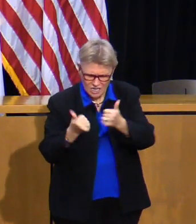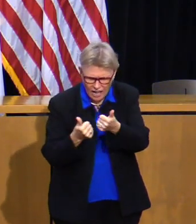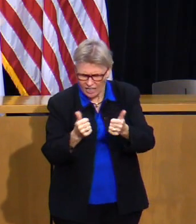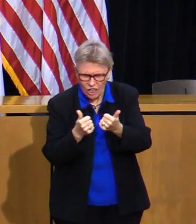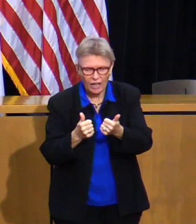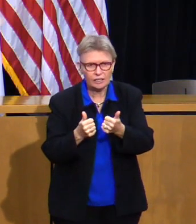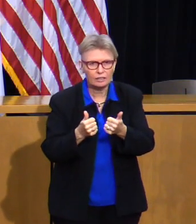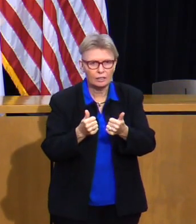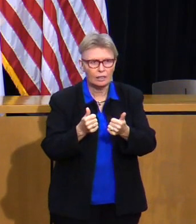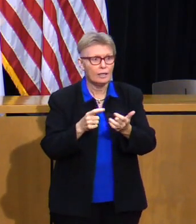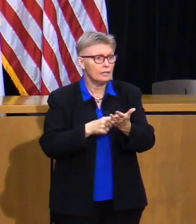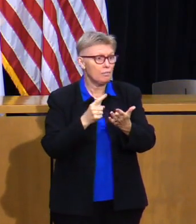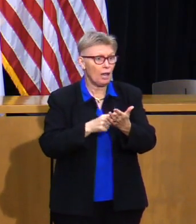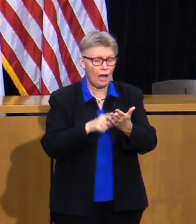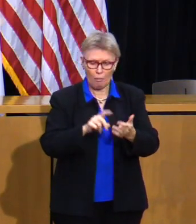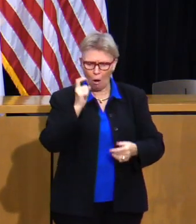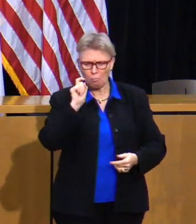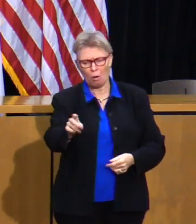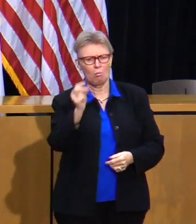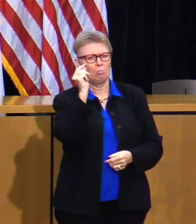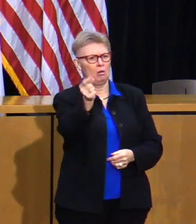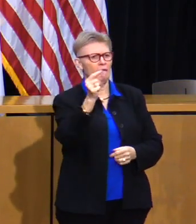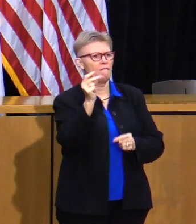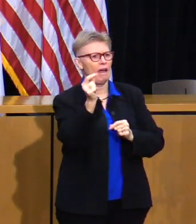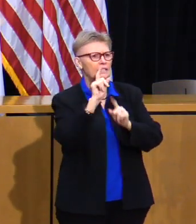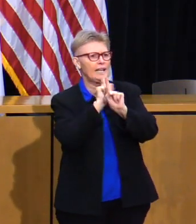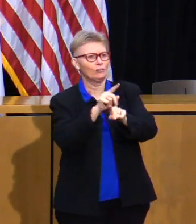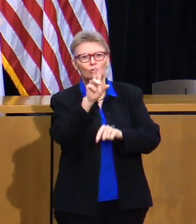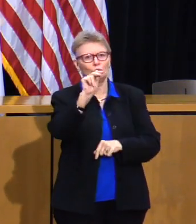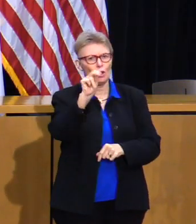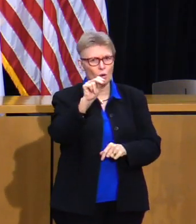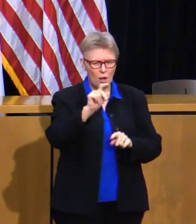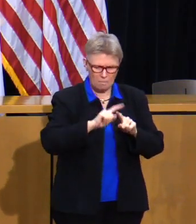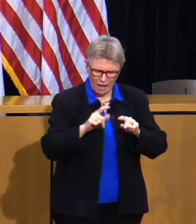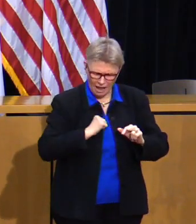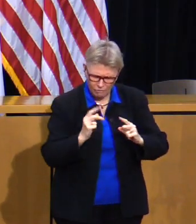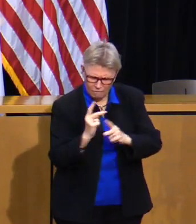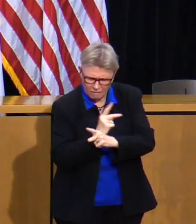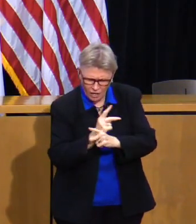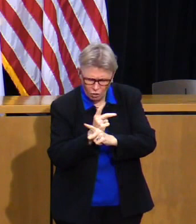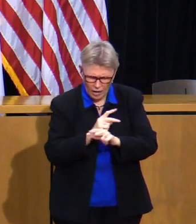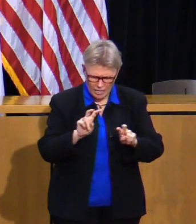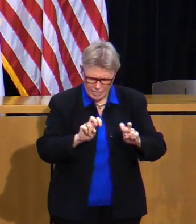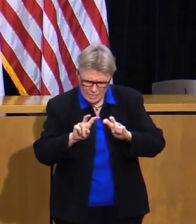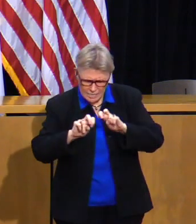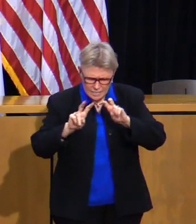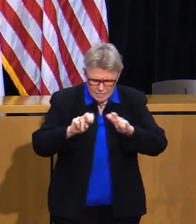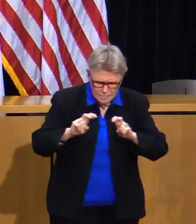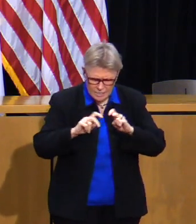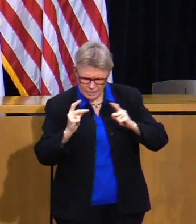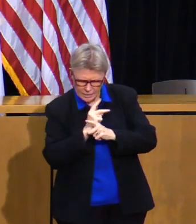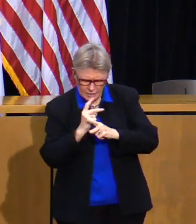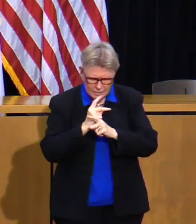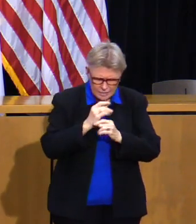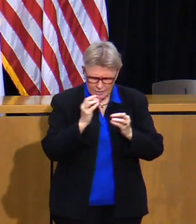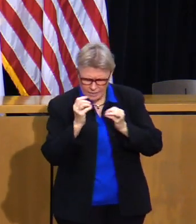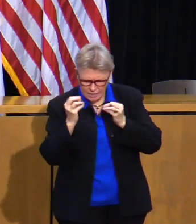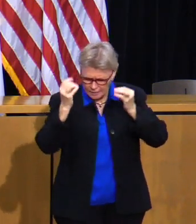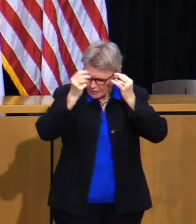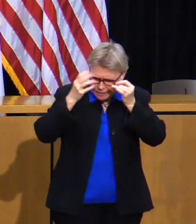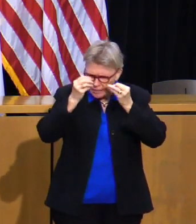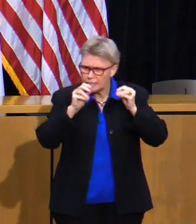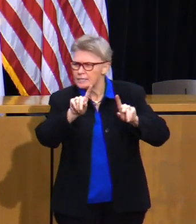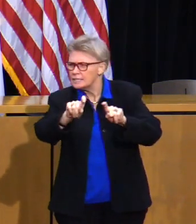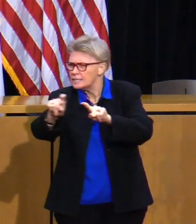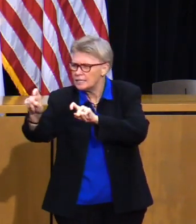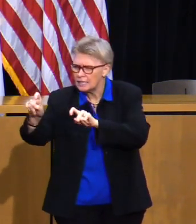answer is not clear, but if you're confident in your skills, you roll up your sleeves, you bring out the big guns,